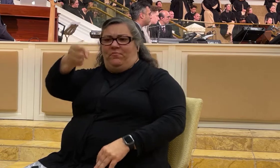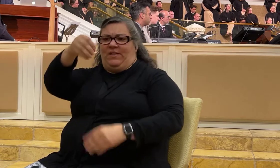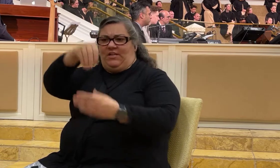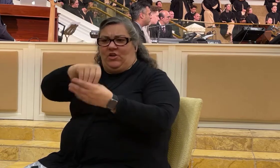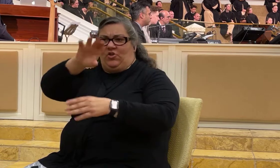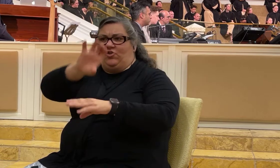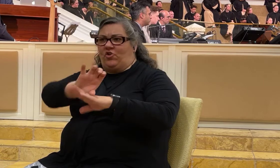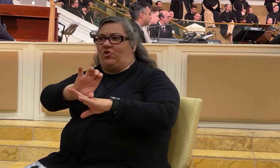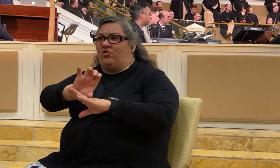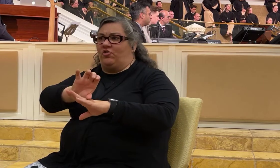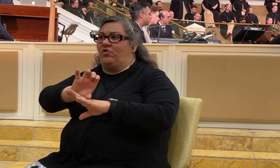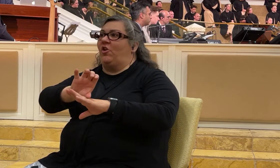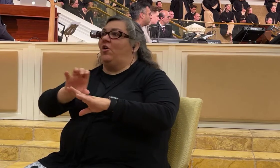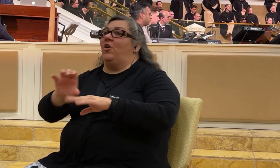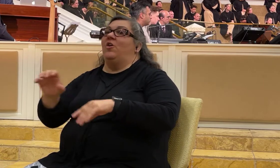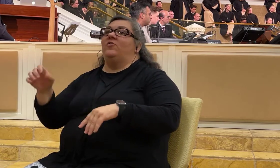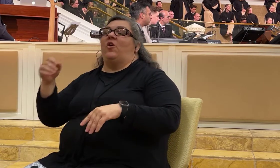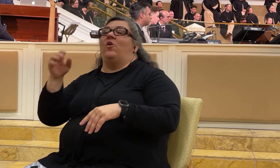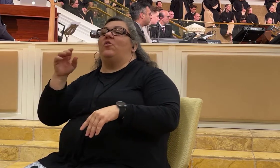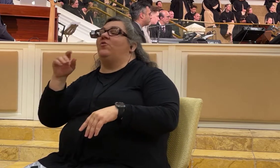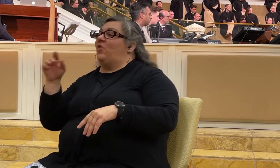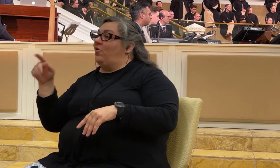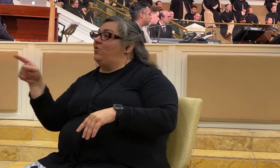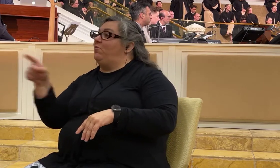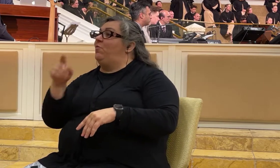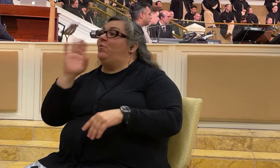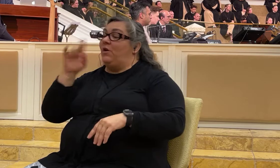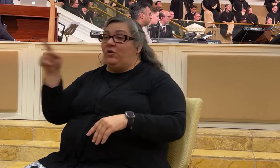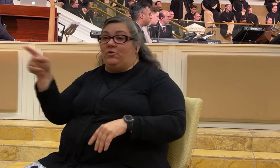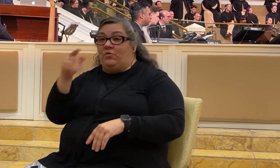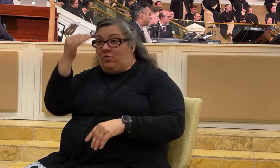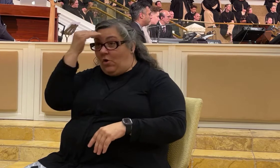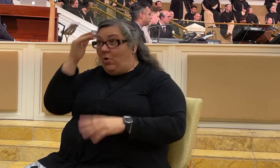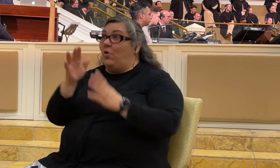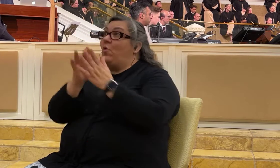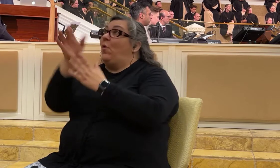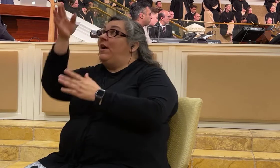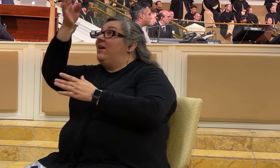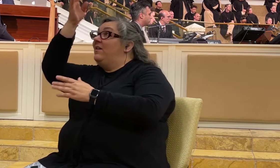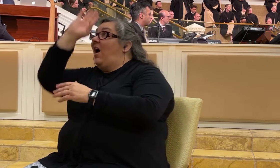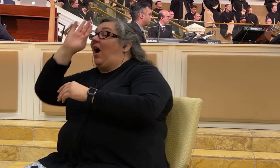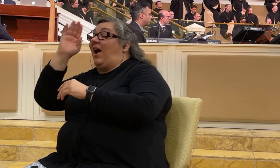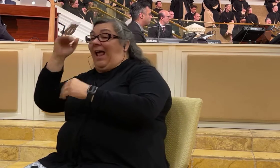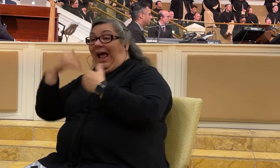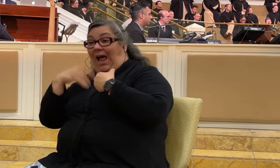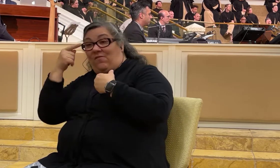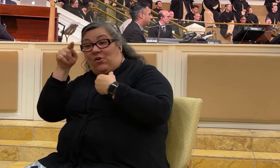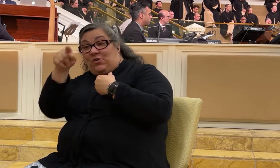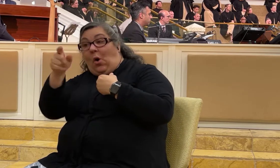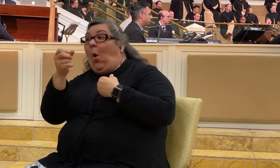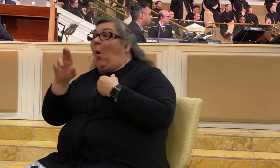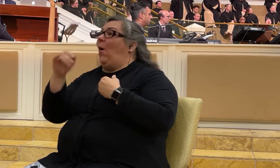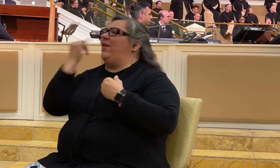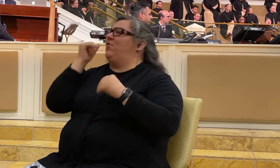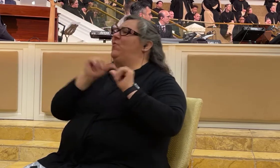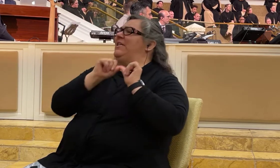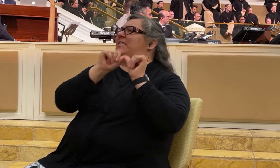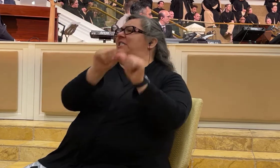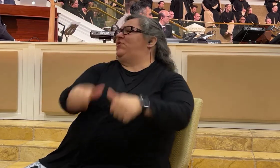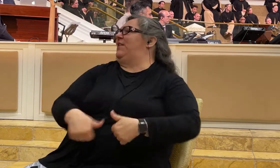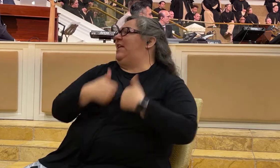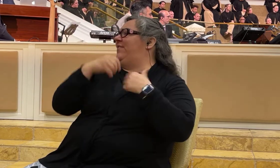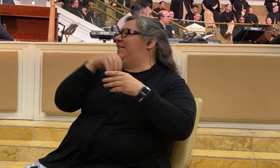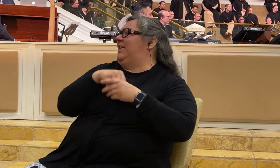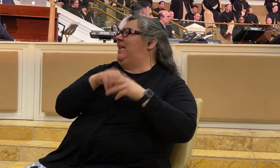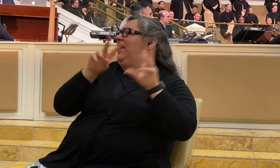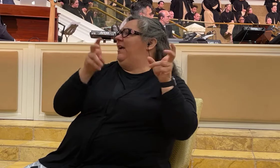will ever know the glories that God has, or whether you will live out your life in Egypt, which I'll just talk about in